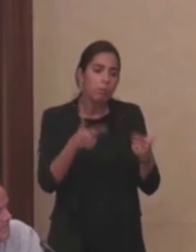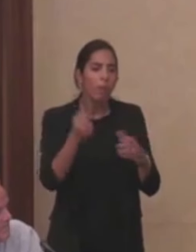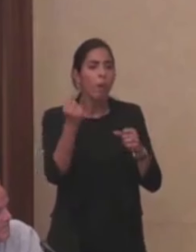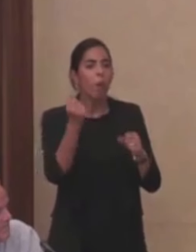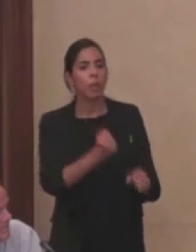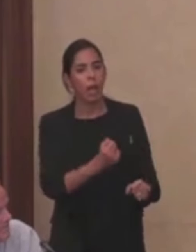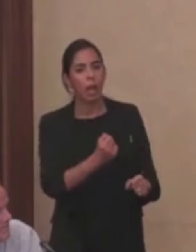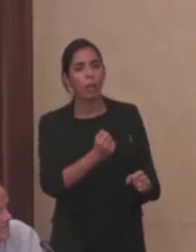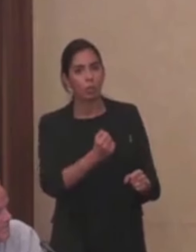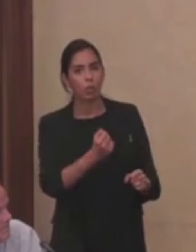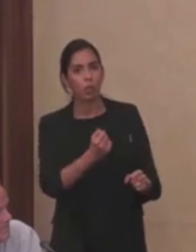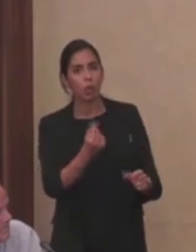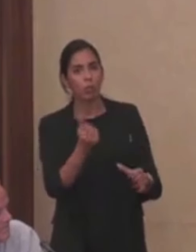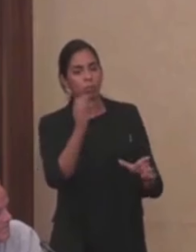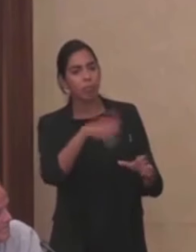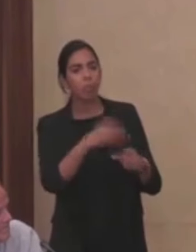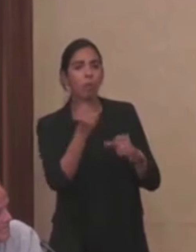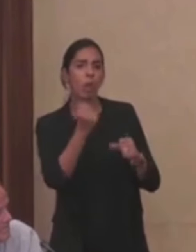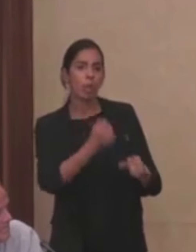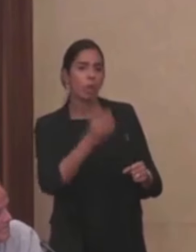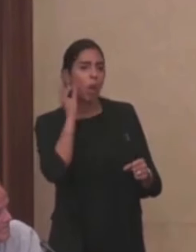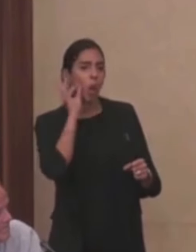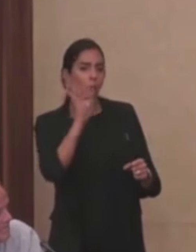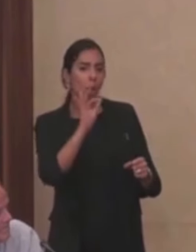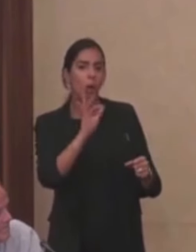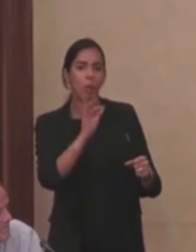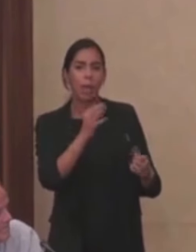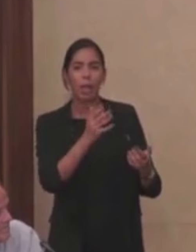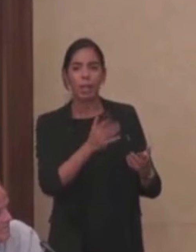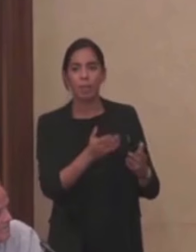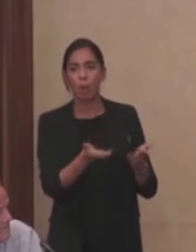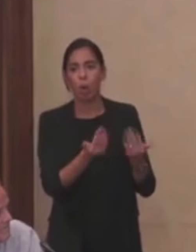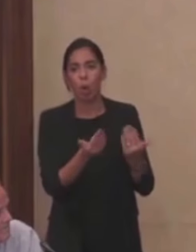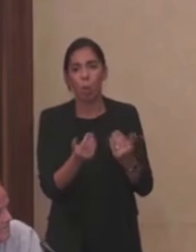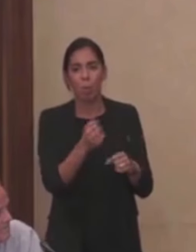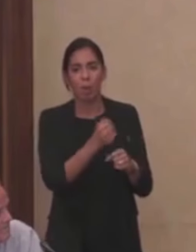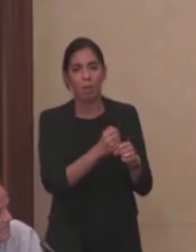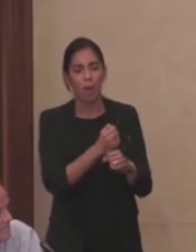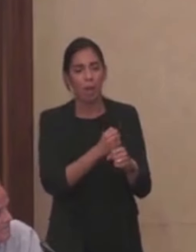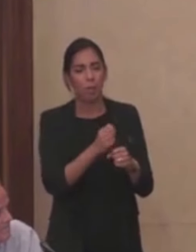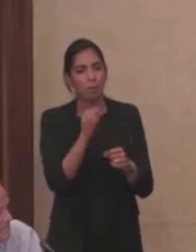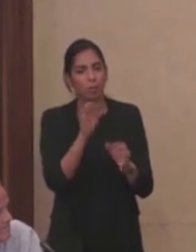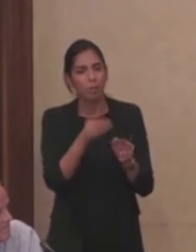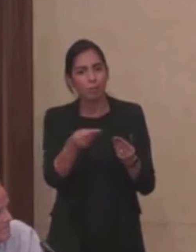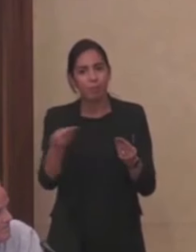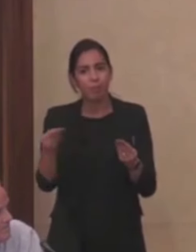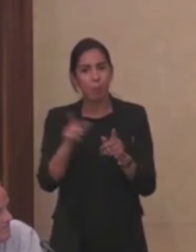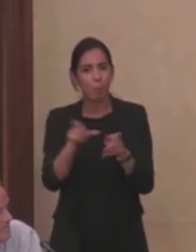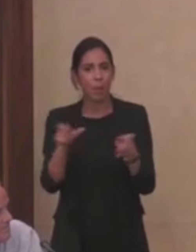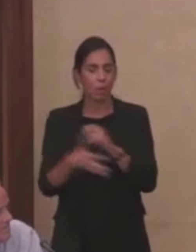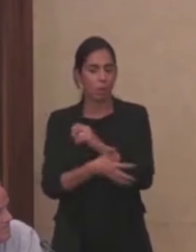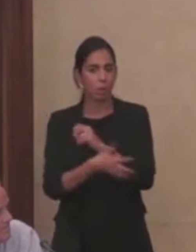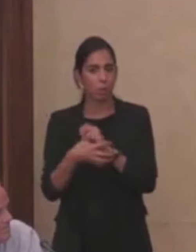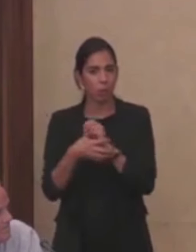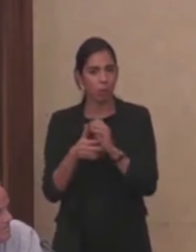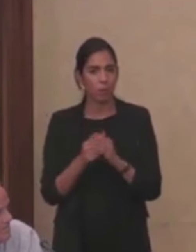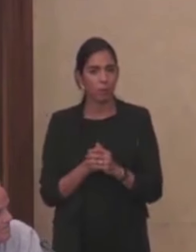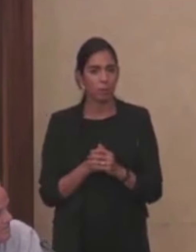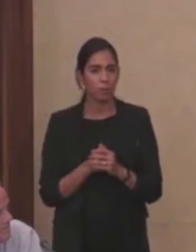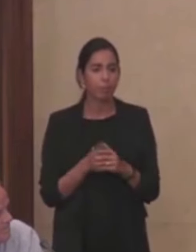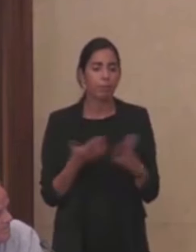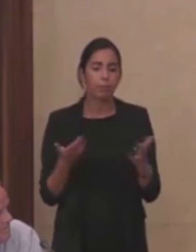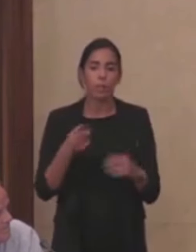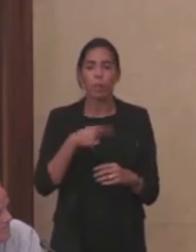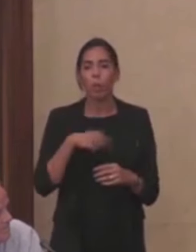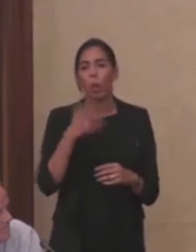The only funds that we want to raise are for organizations and associations,